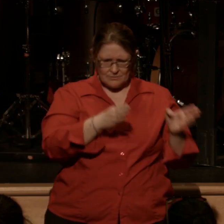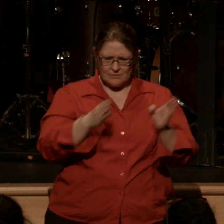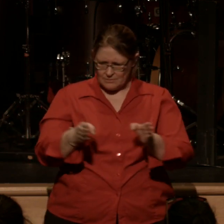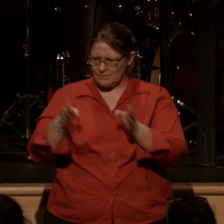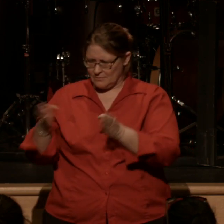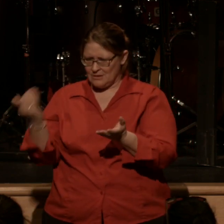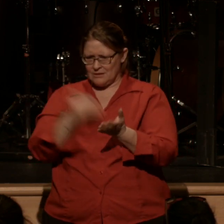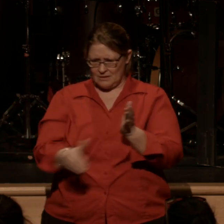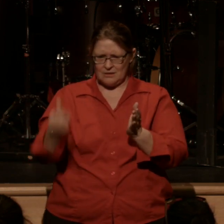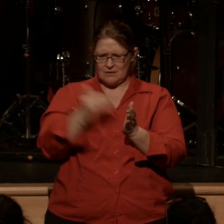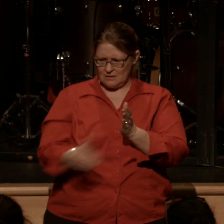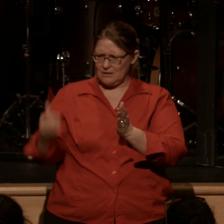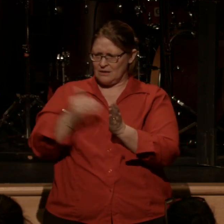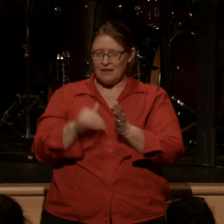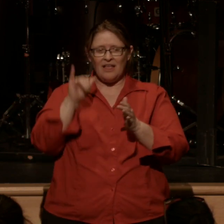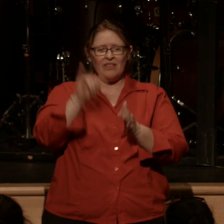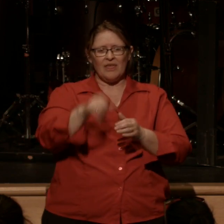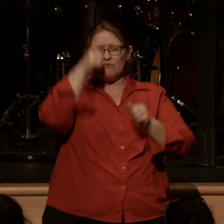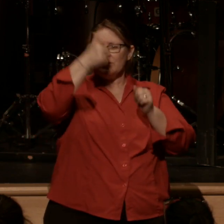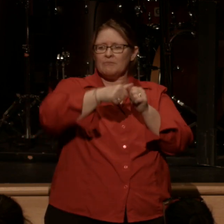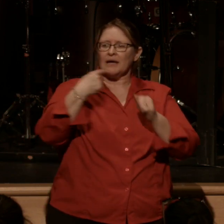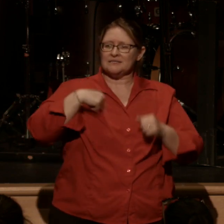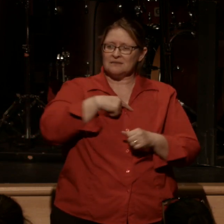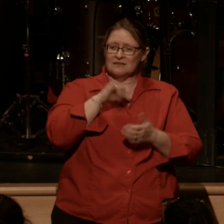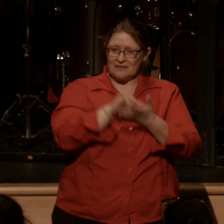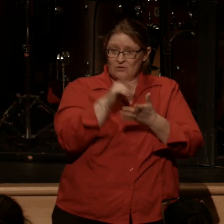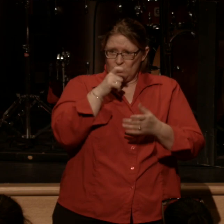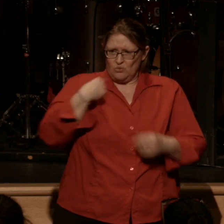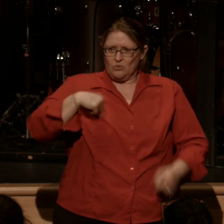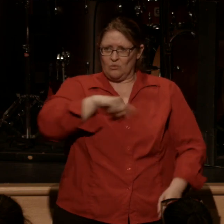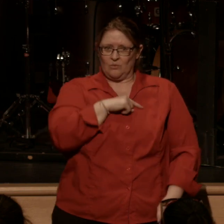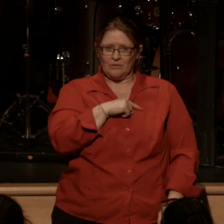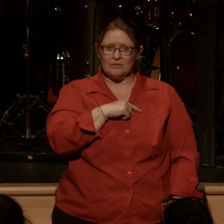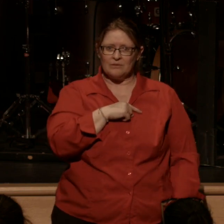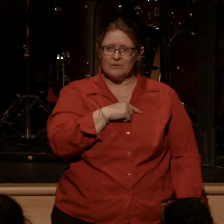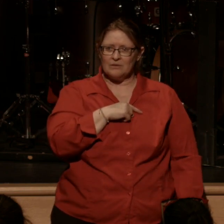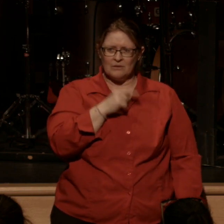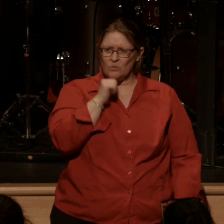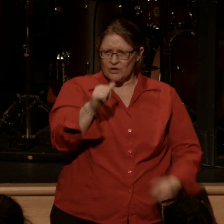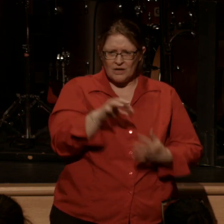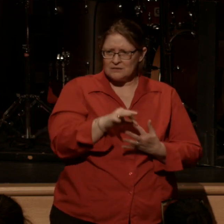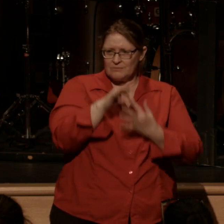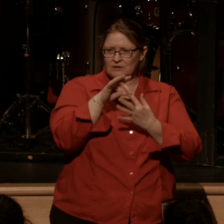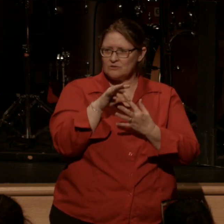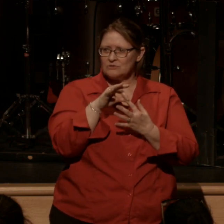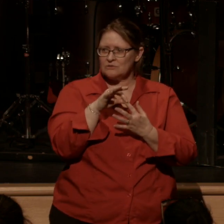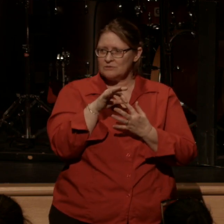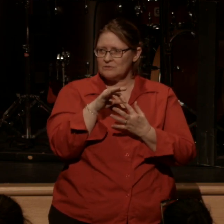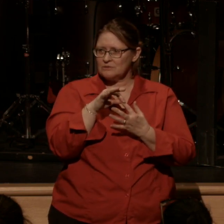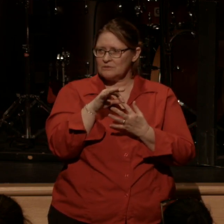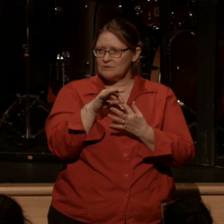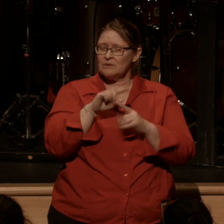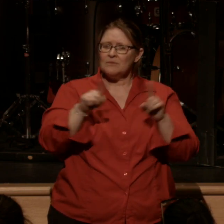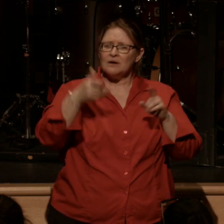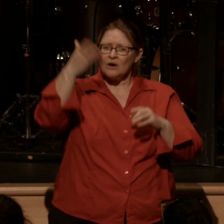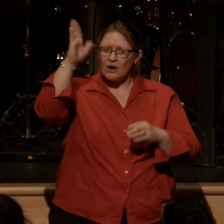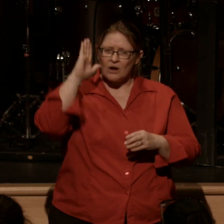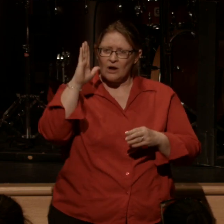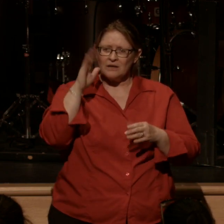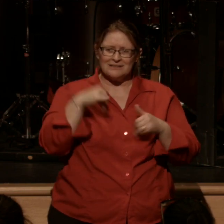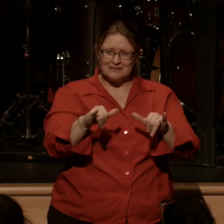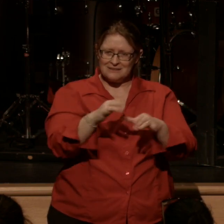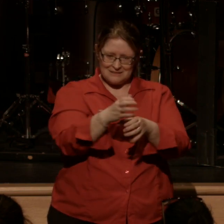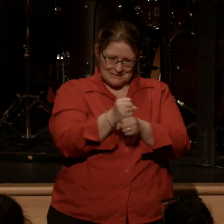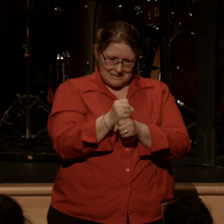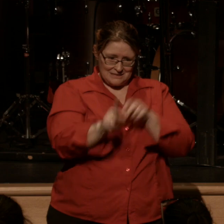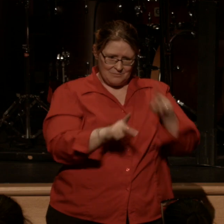And it's meant to remind us that that's the people that we are. Nothing special. But God takes